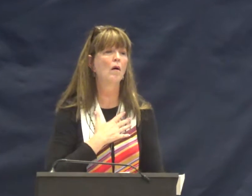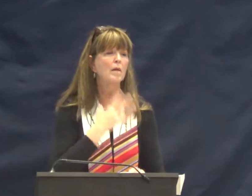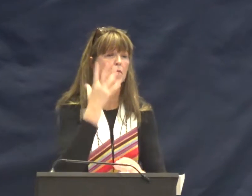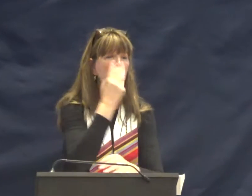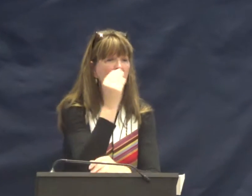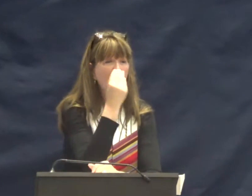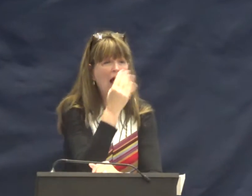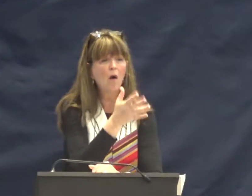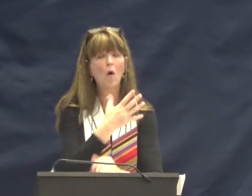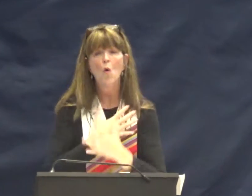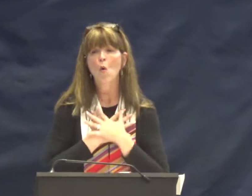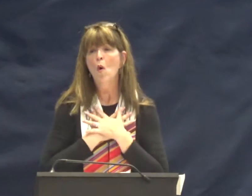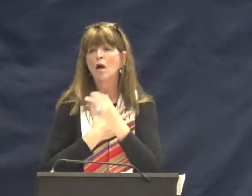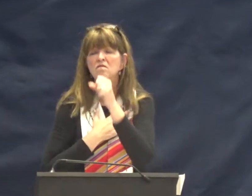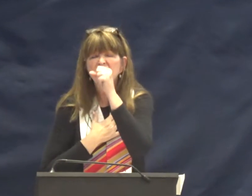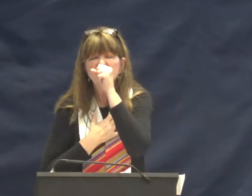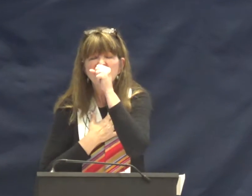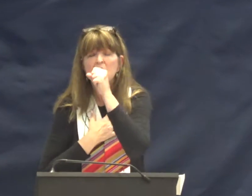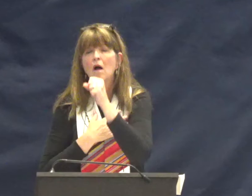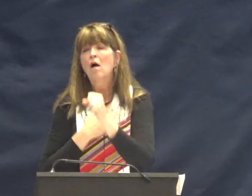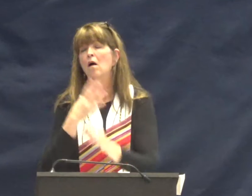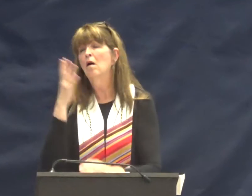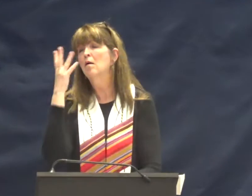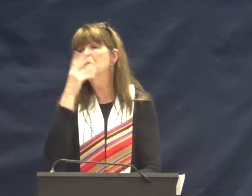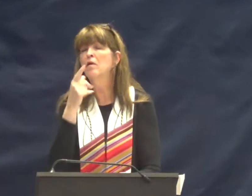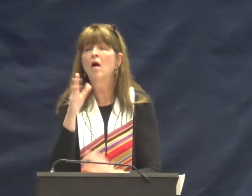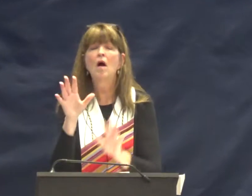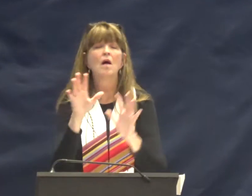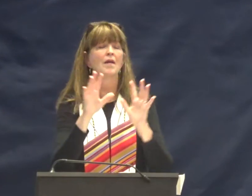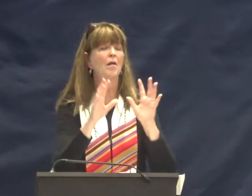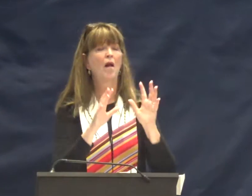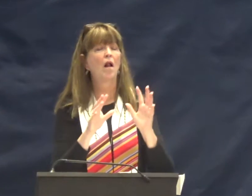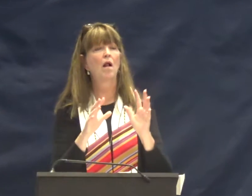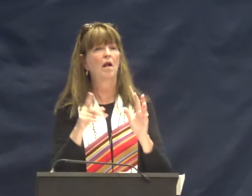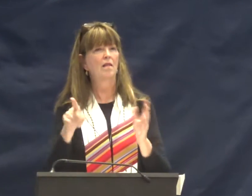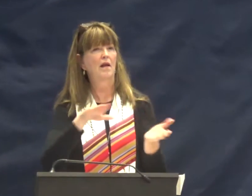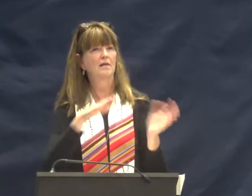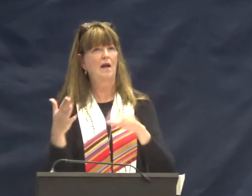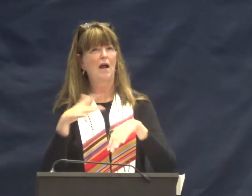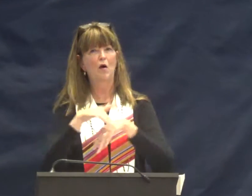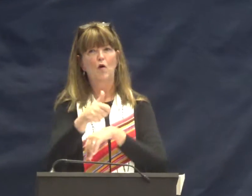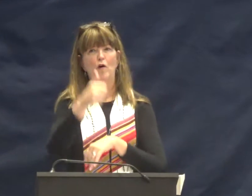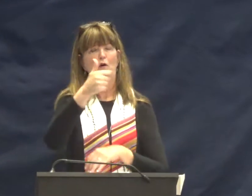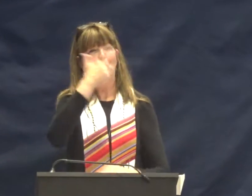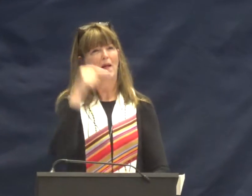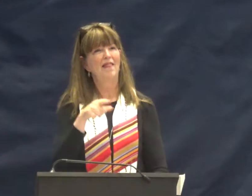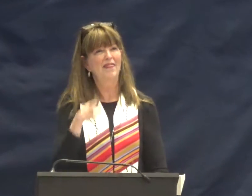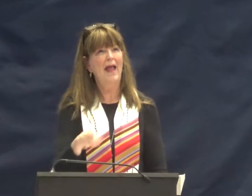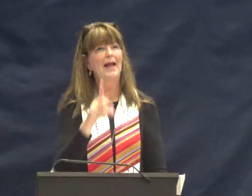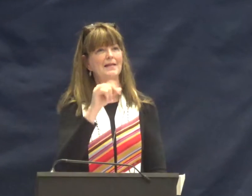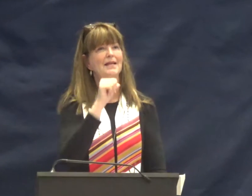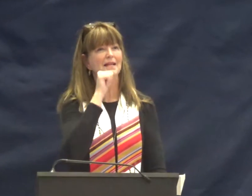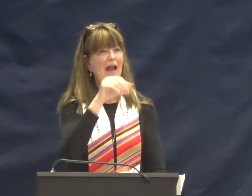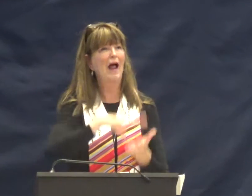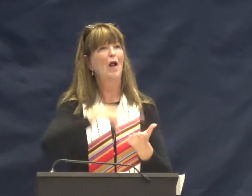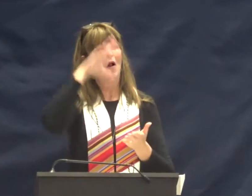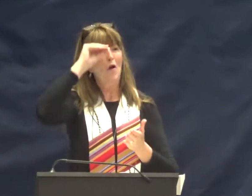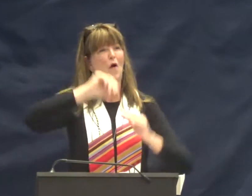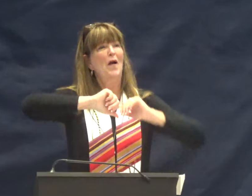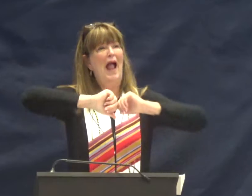there. And maybe they would see beautiful flowers and smell them and enjoy that. But if they just ruminated on that, they